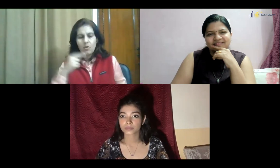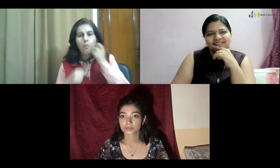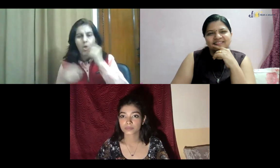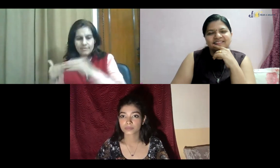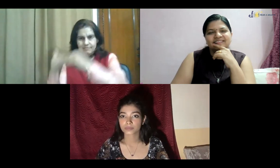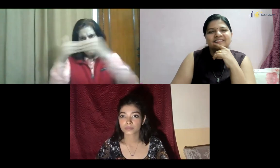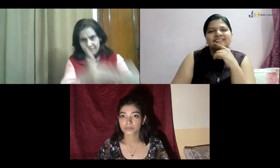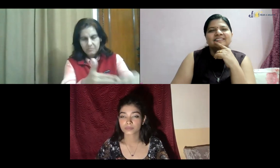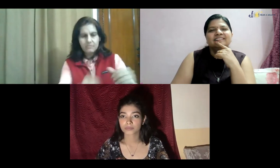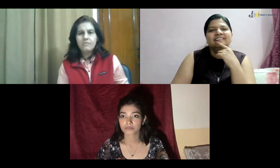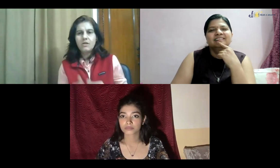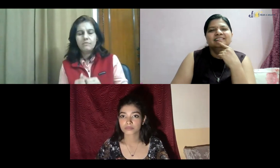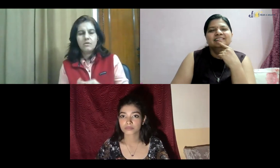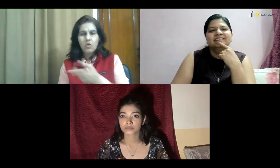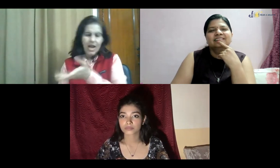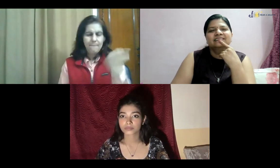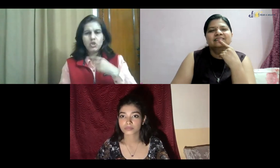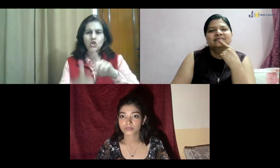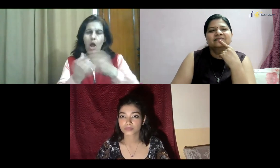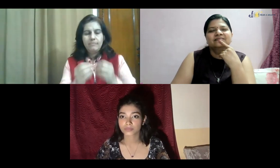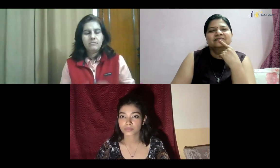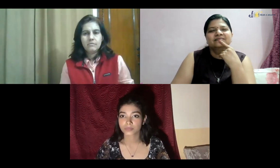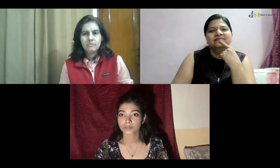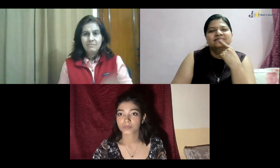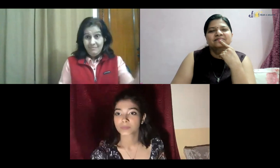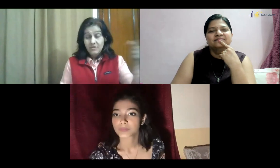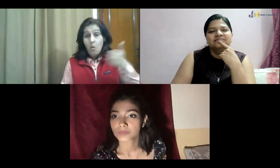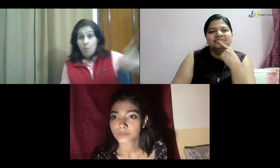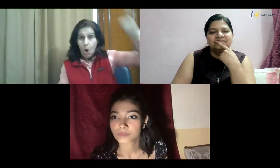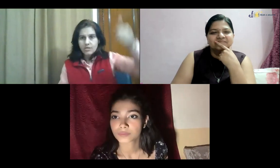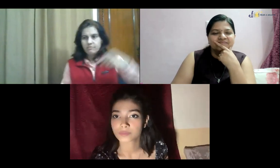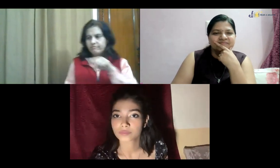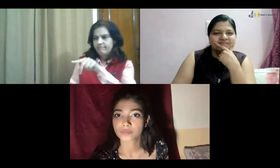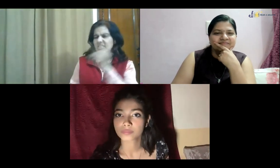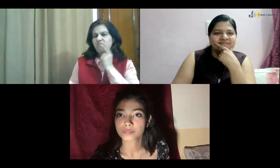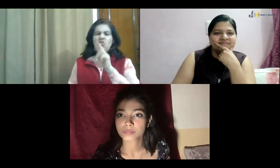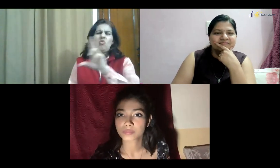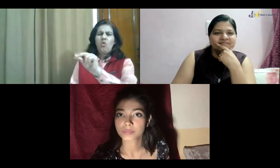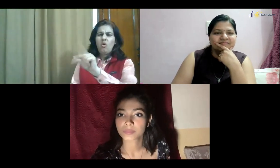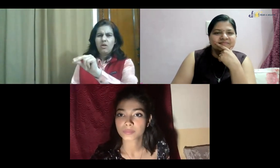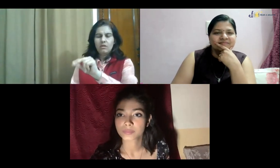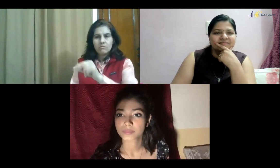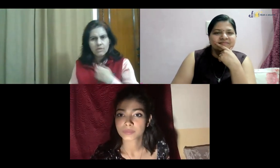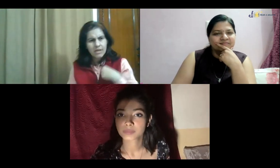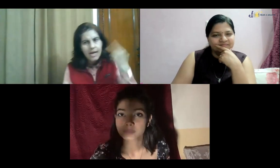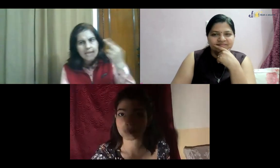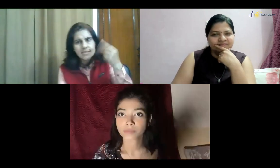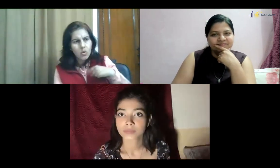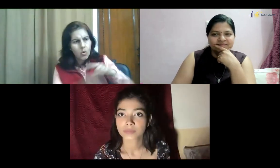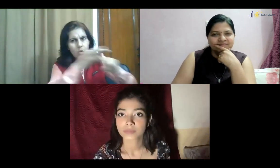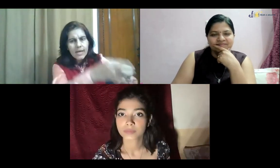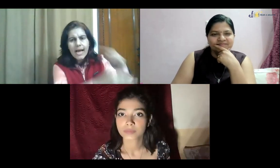that we need to have a. They said that they will provide me a job, but